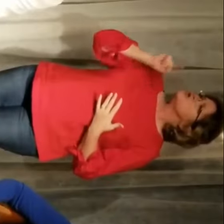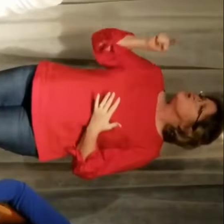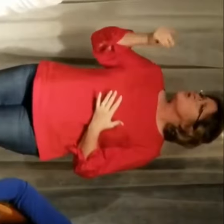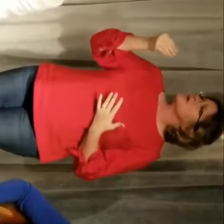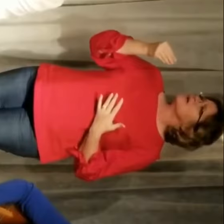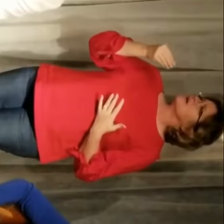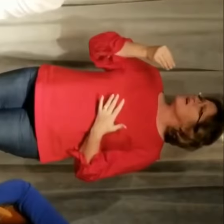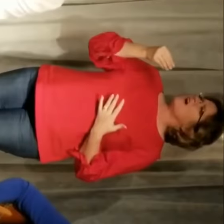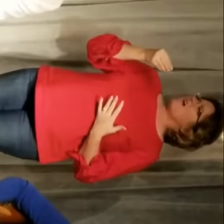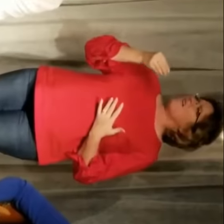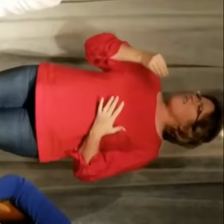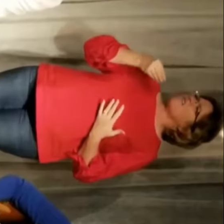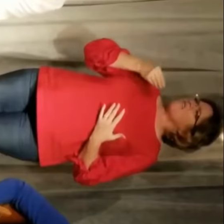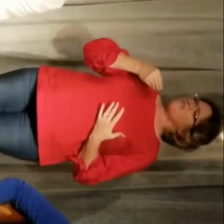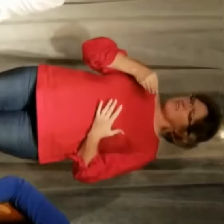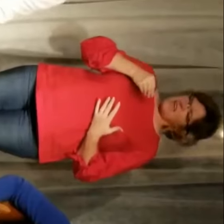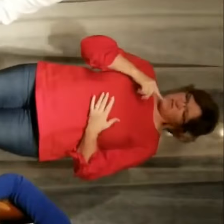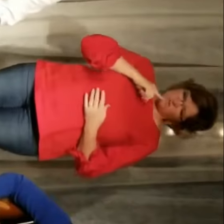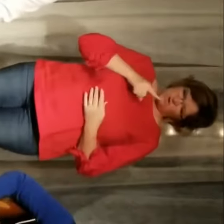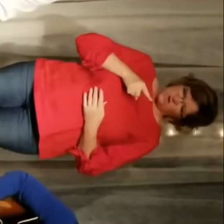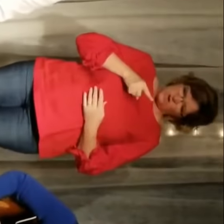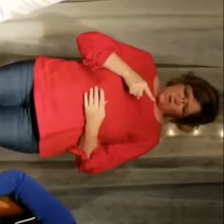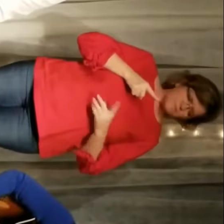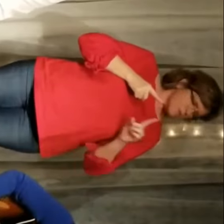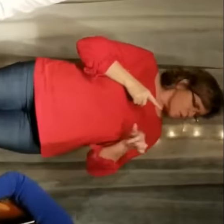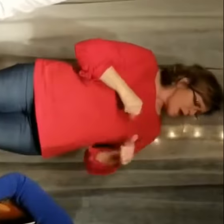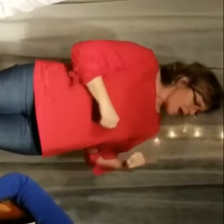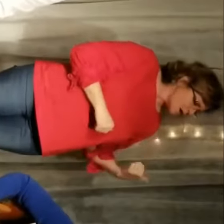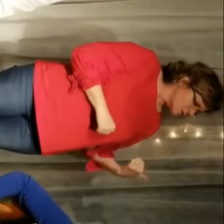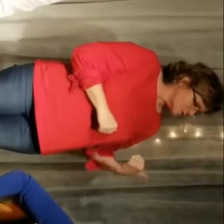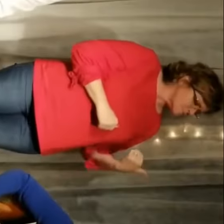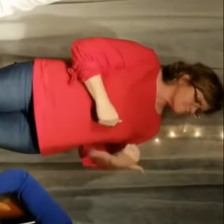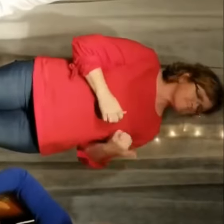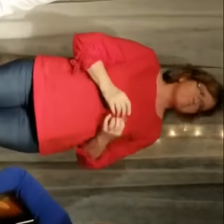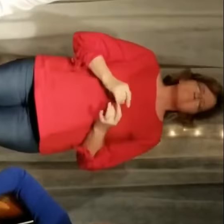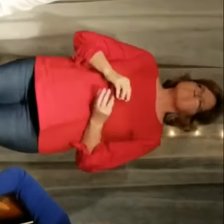me right. What else you have got?